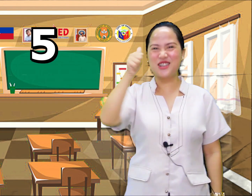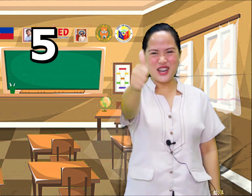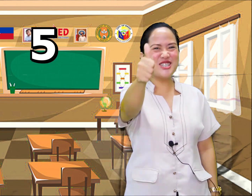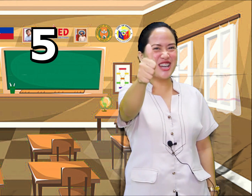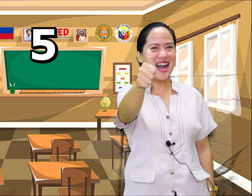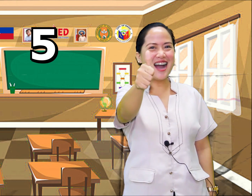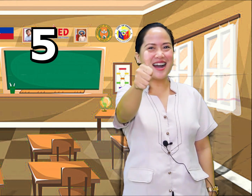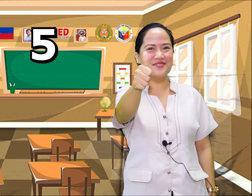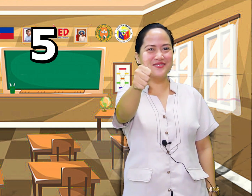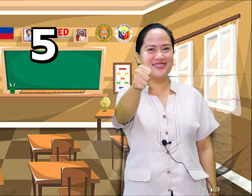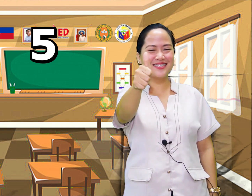Good job!